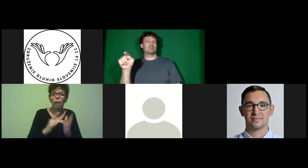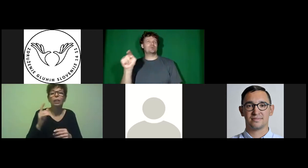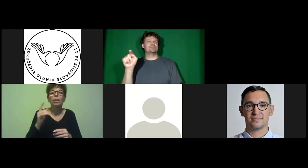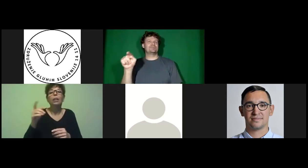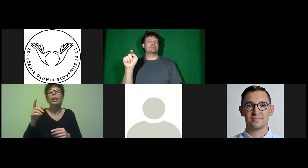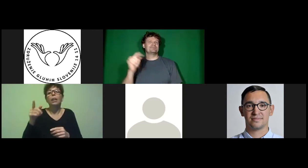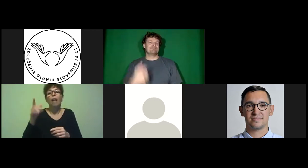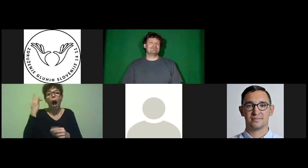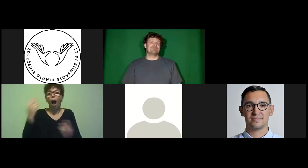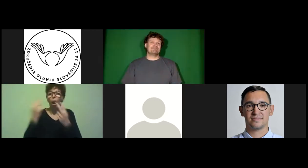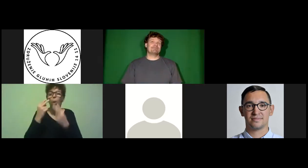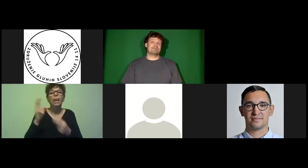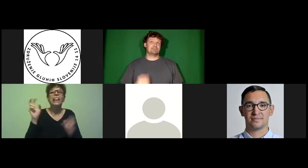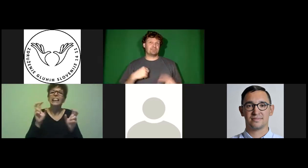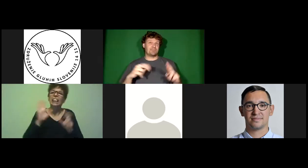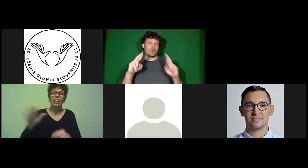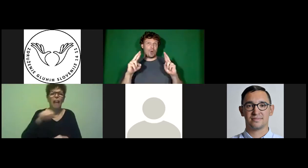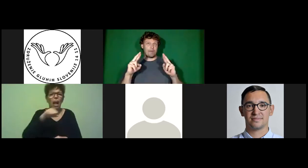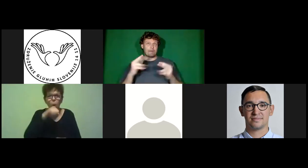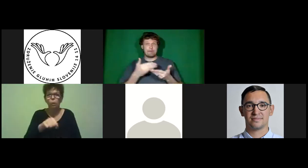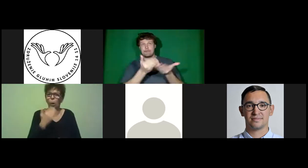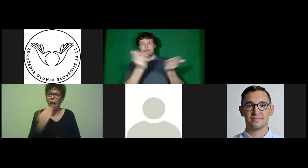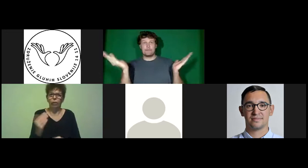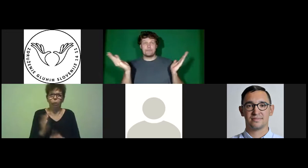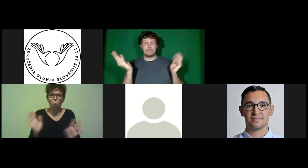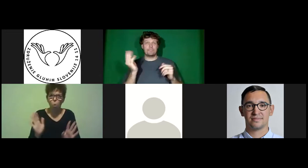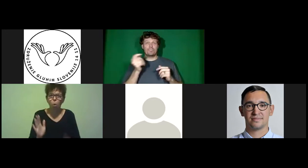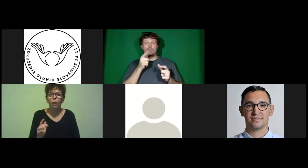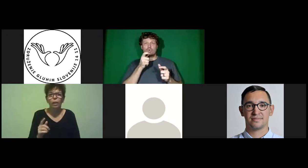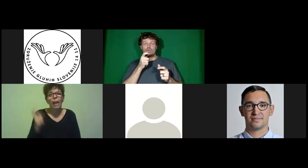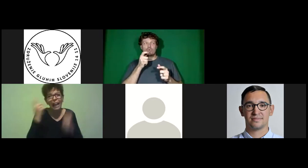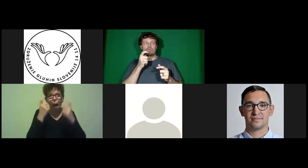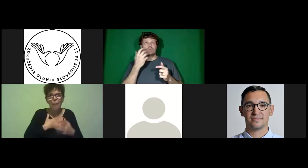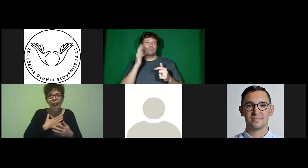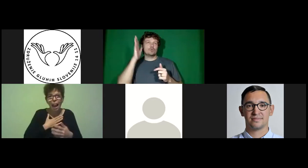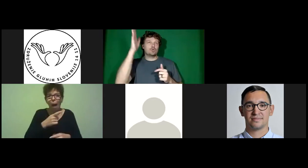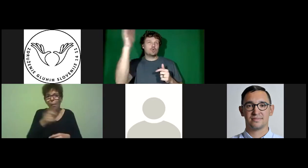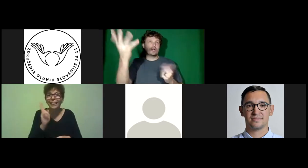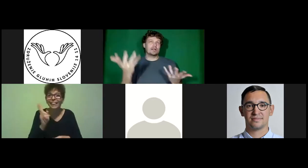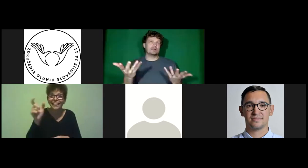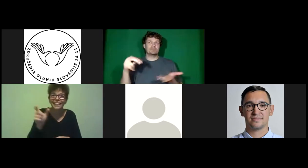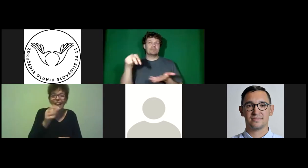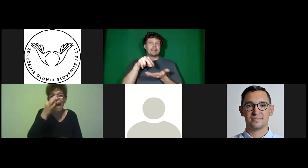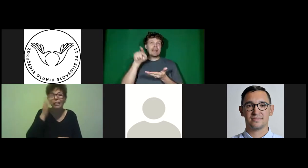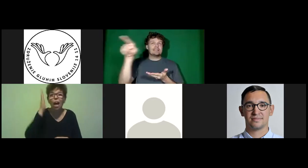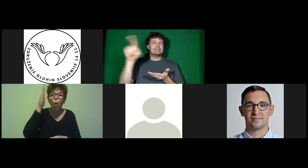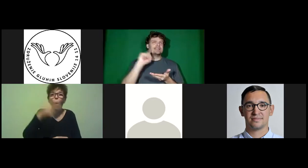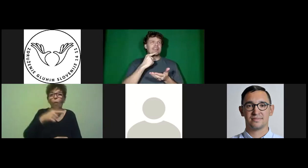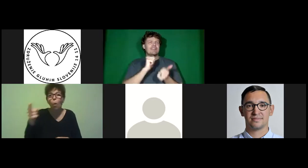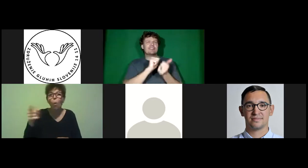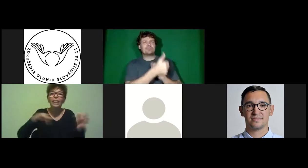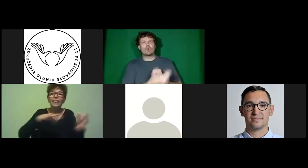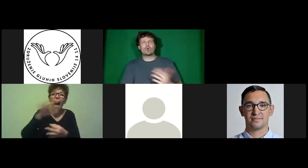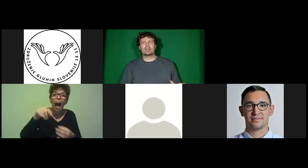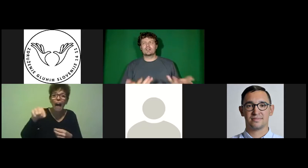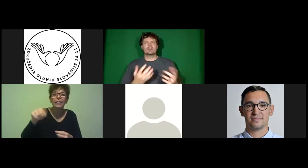So I think it's really important, and thanks to the publicity that I've gotten on television, that I've been able to be a role model to other people to see what deaf people